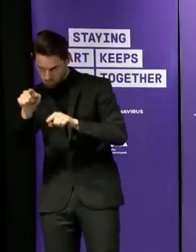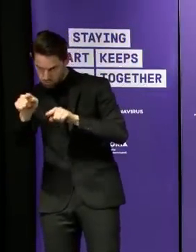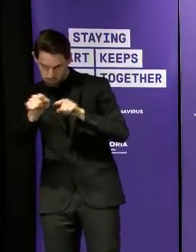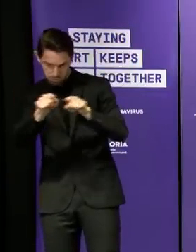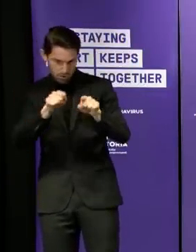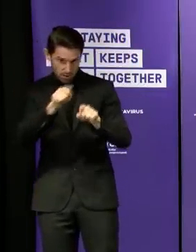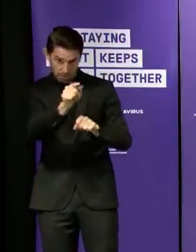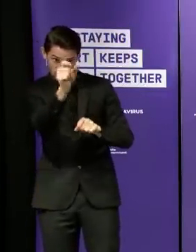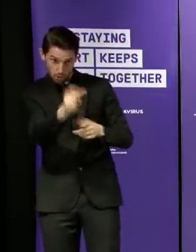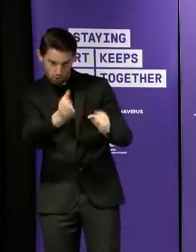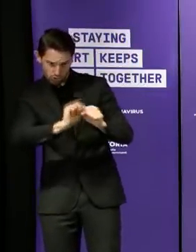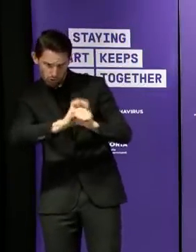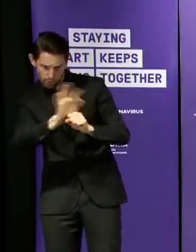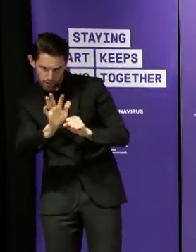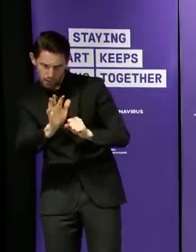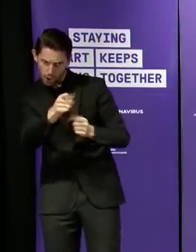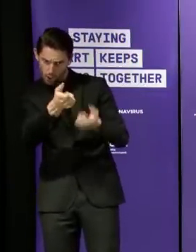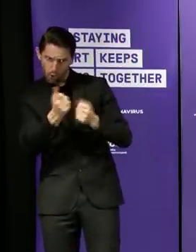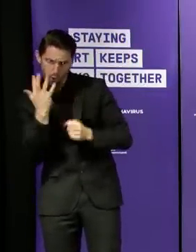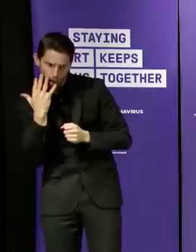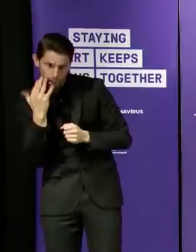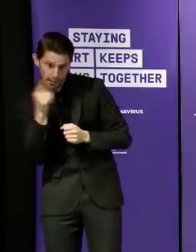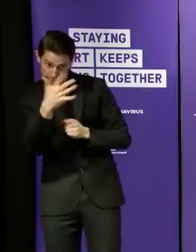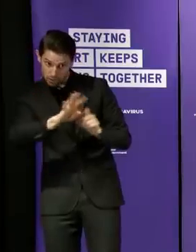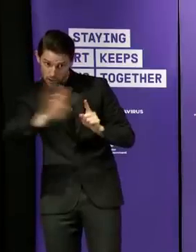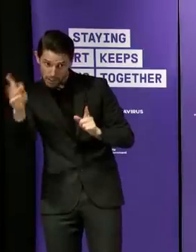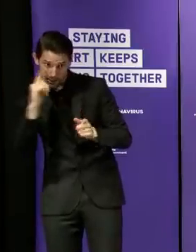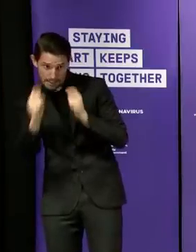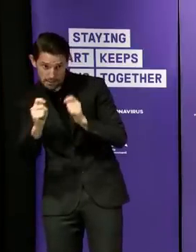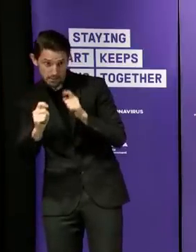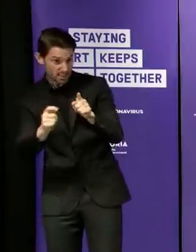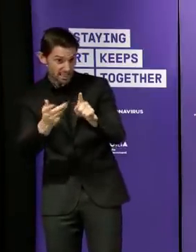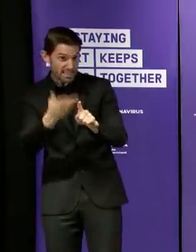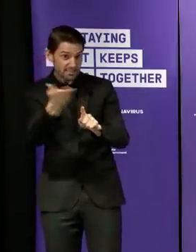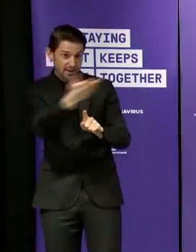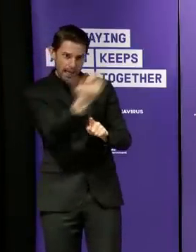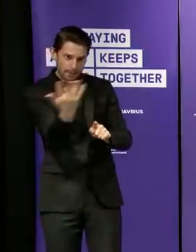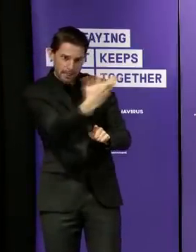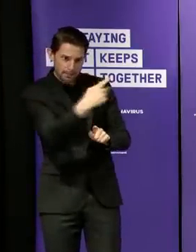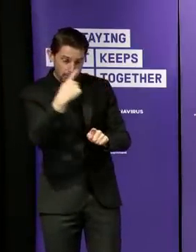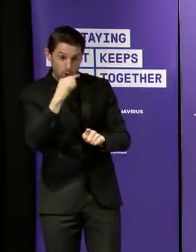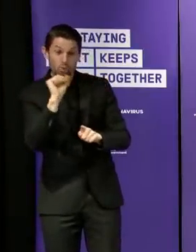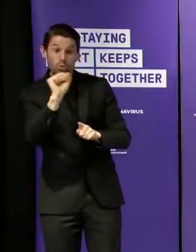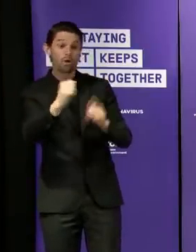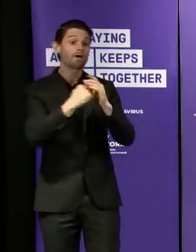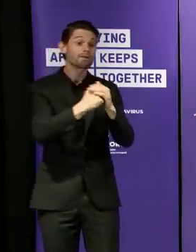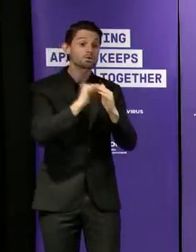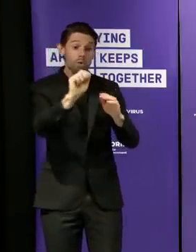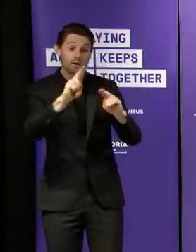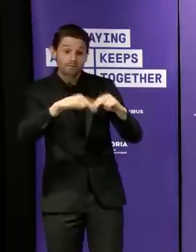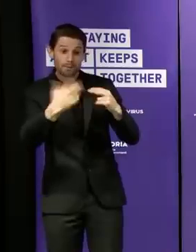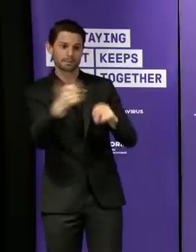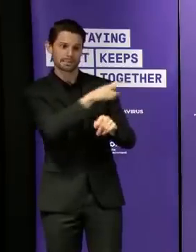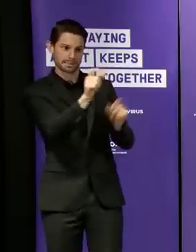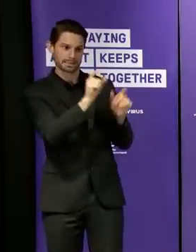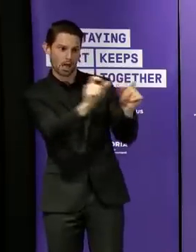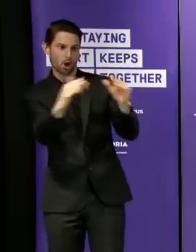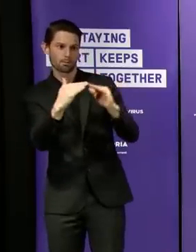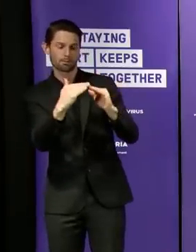cases. And that's in some respects as important, and in some circumstances even more important than the actual